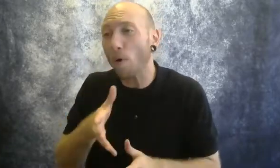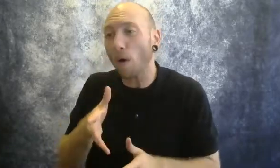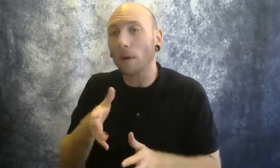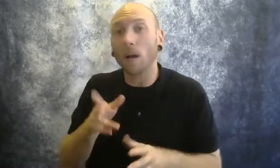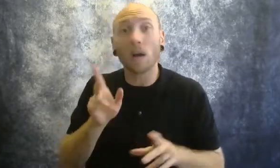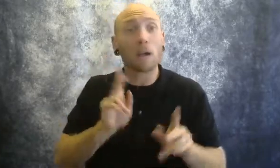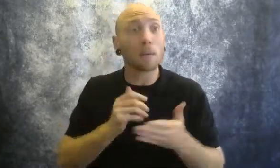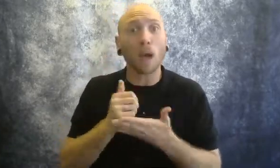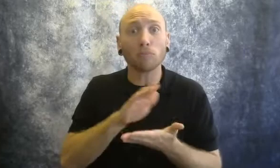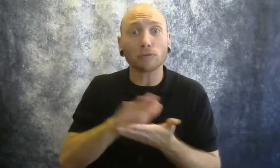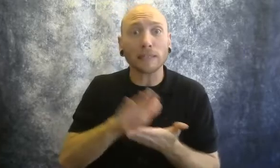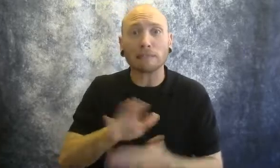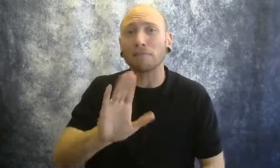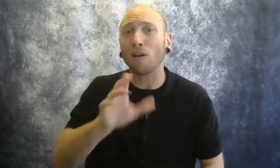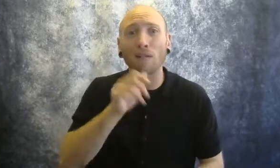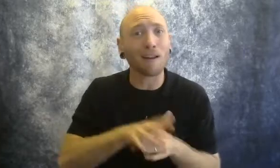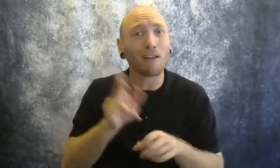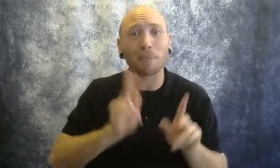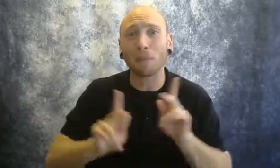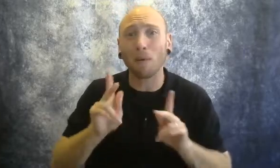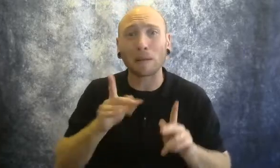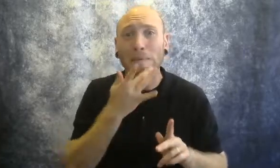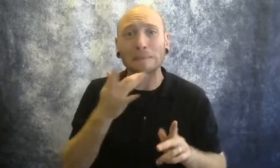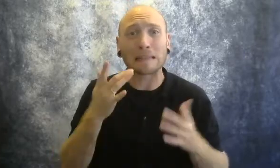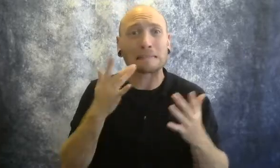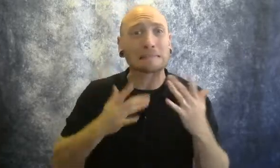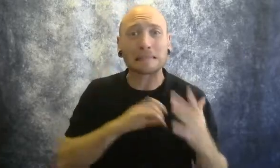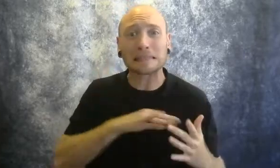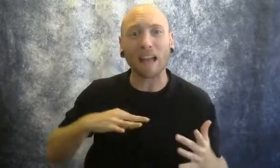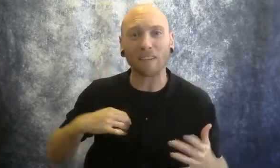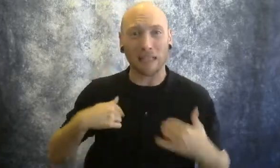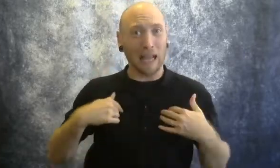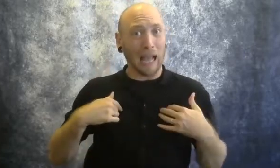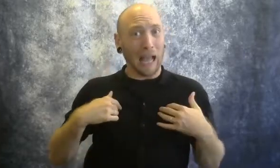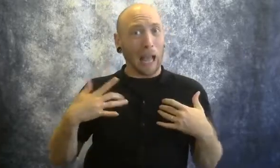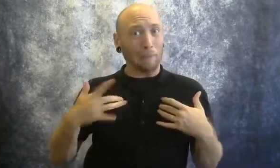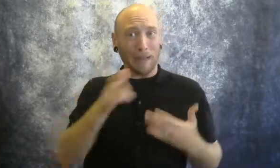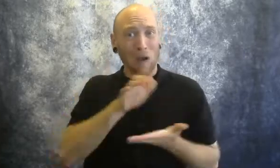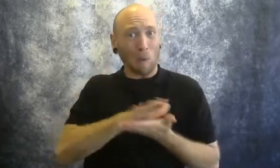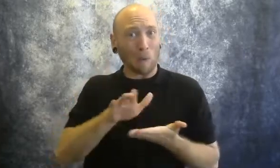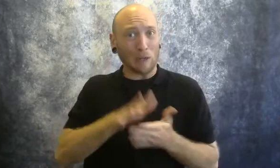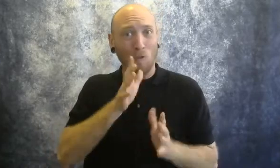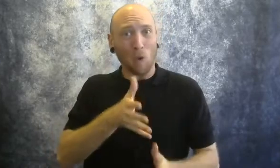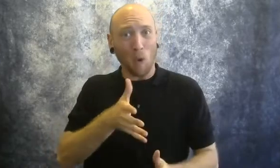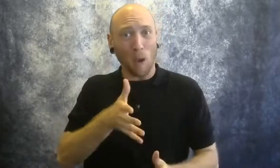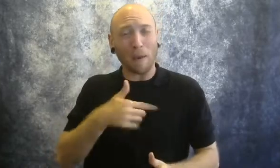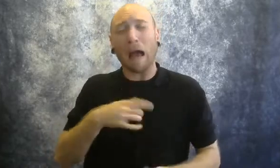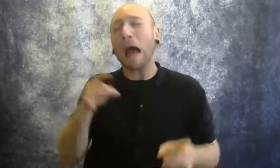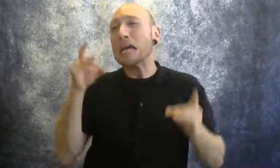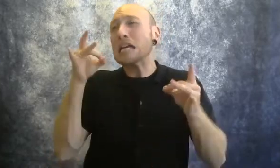bed. There was nobody to clean it up. I cleaned it up. I want to tell you something. That's not me. I don't